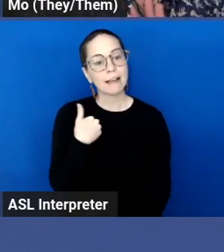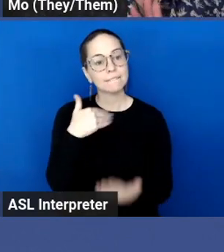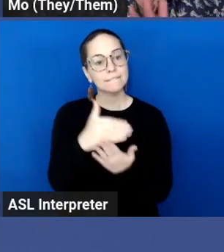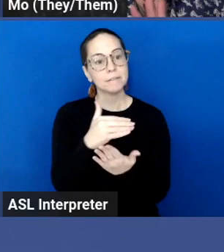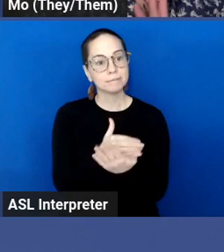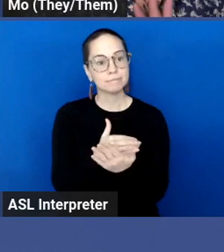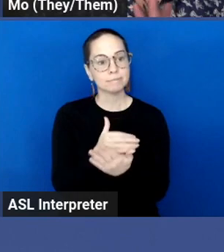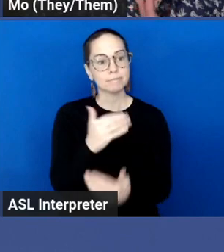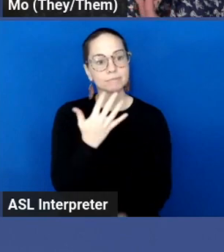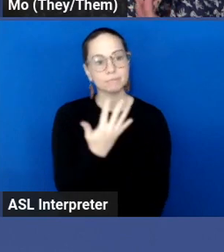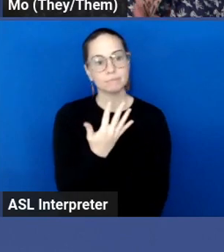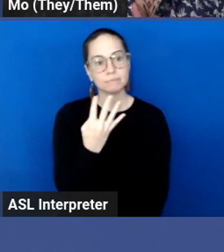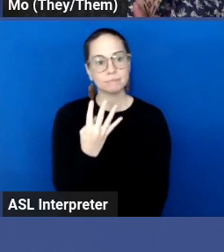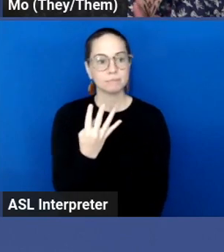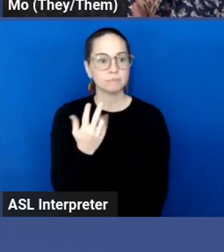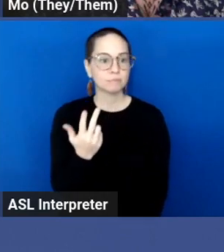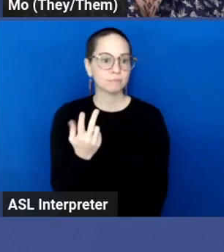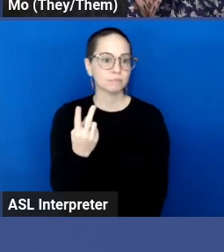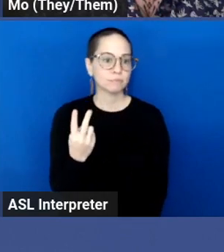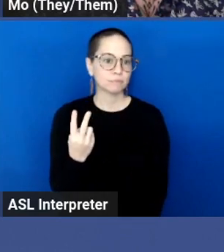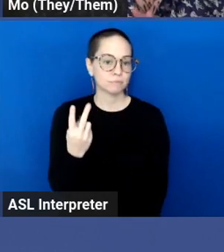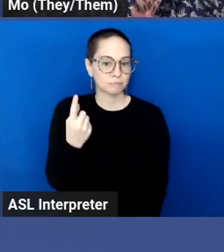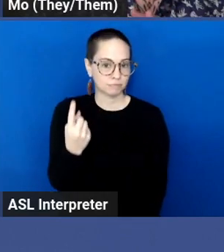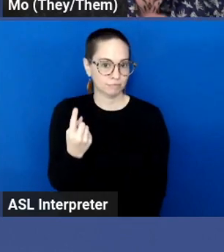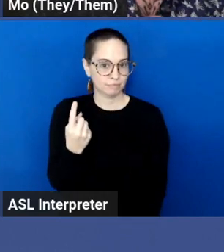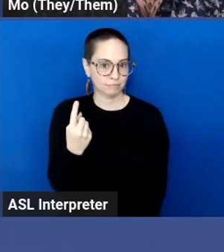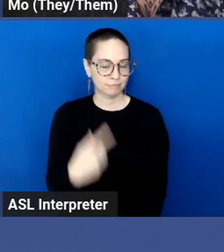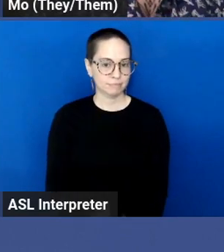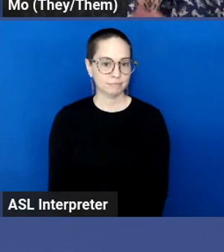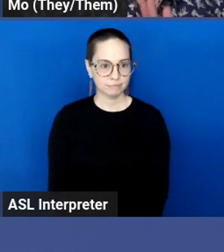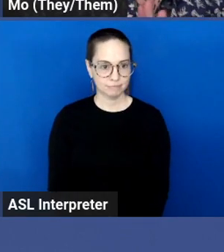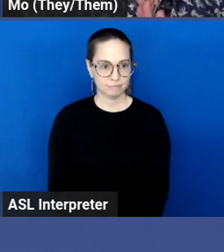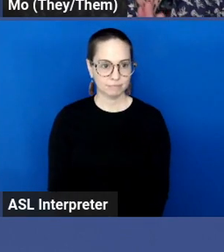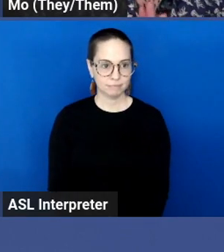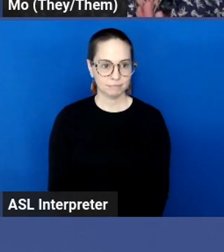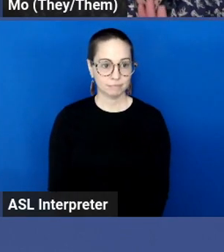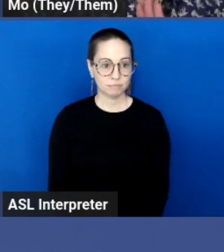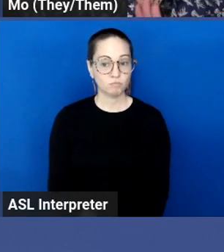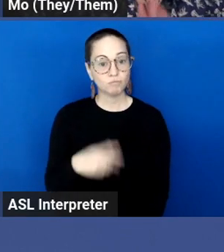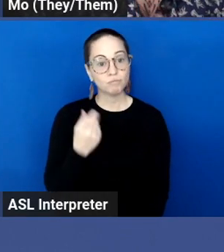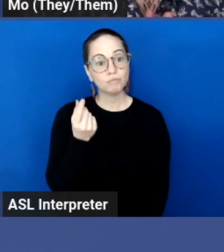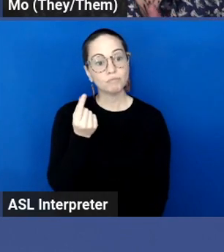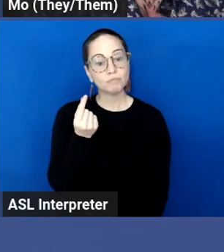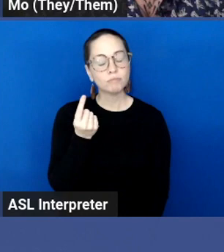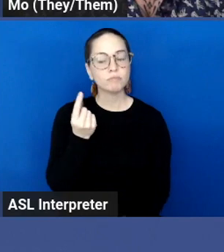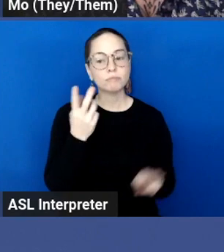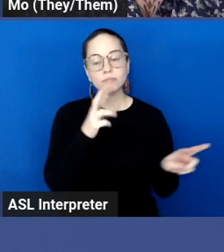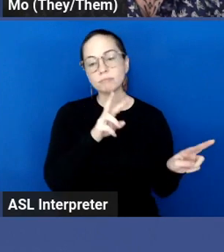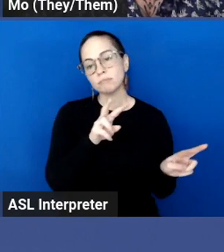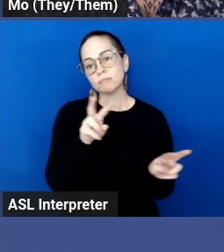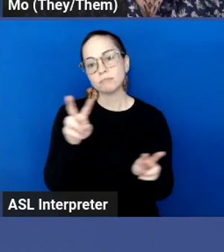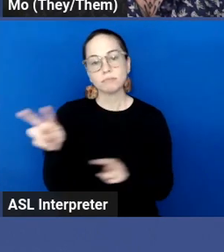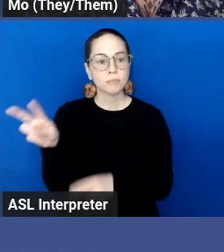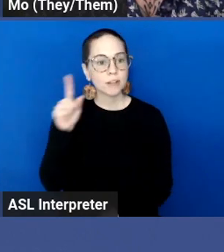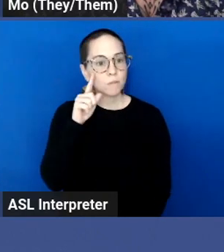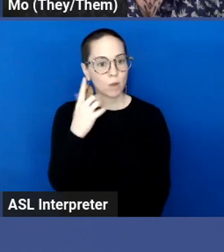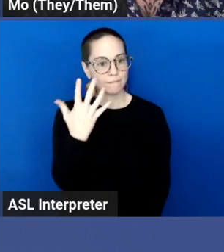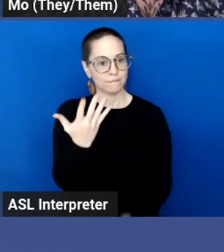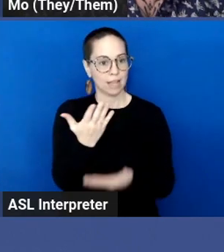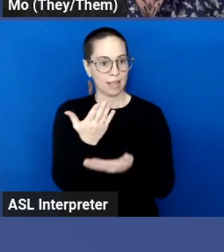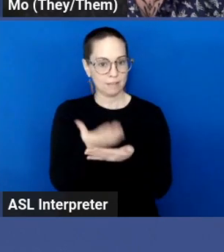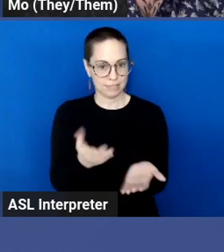there is 5, 4, 3, 2, 1. What you do is you look around for 5 things you can